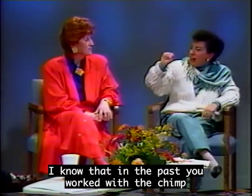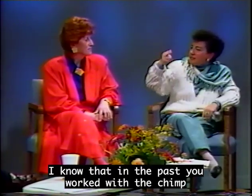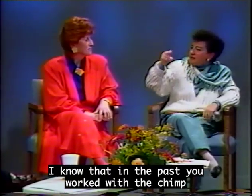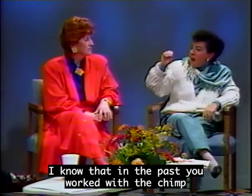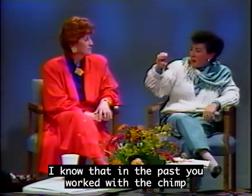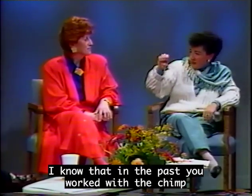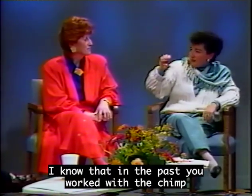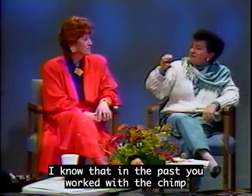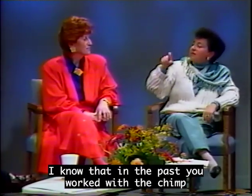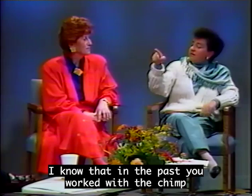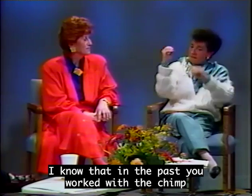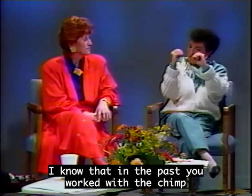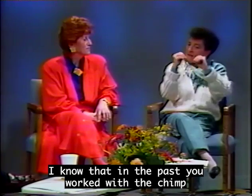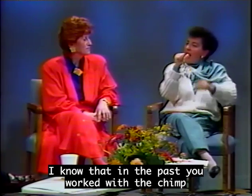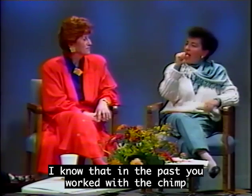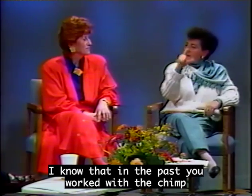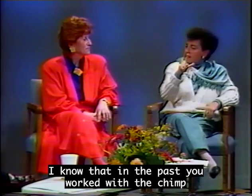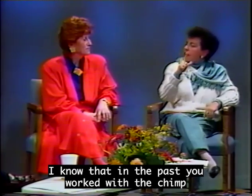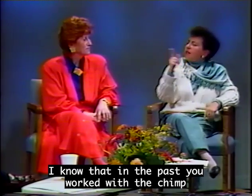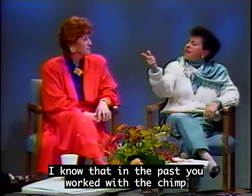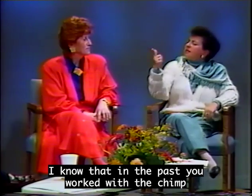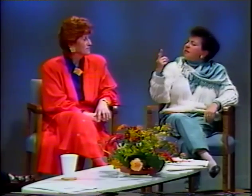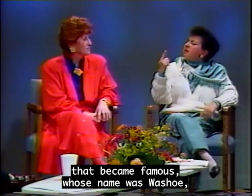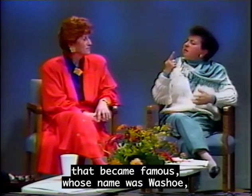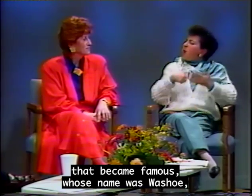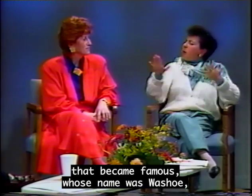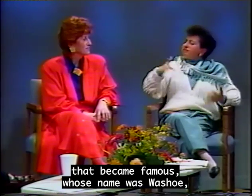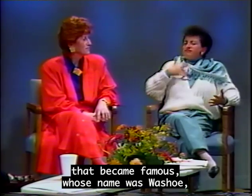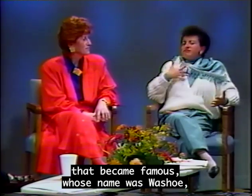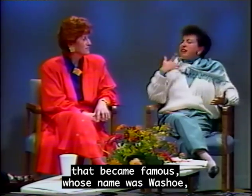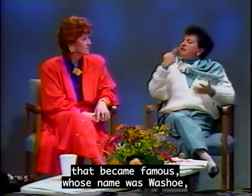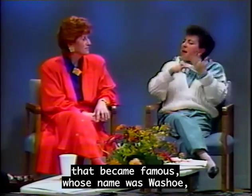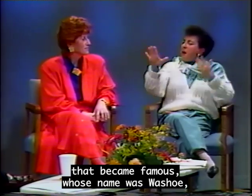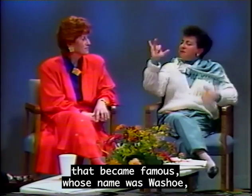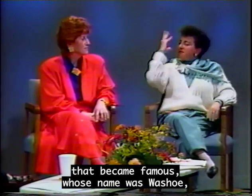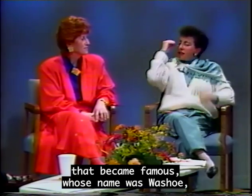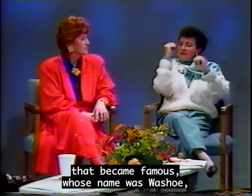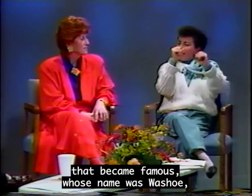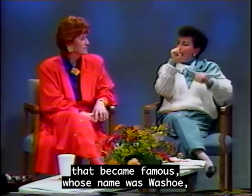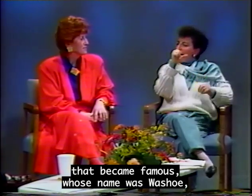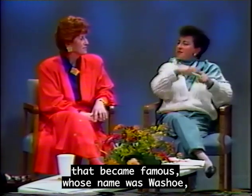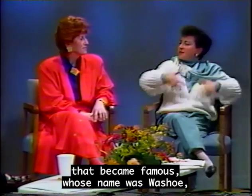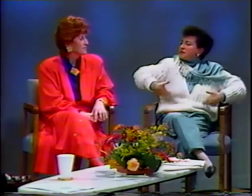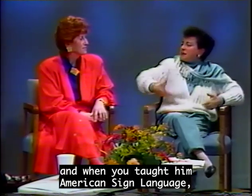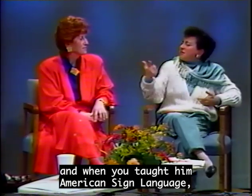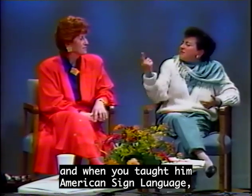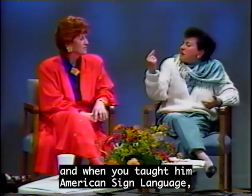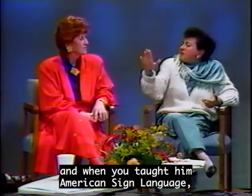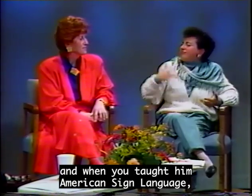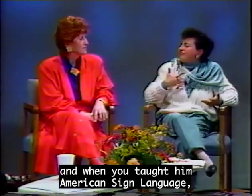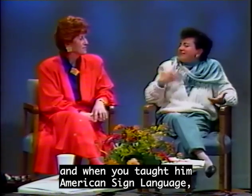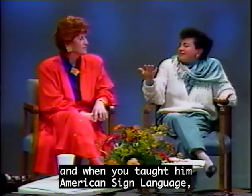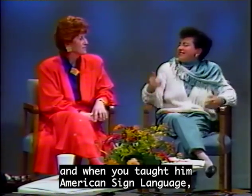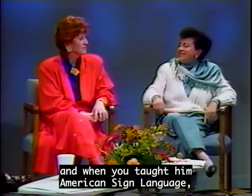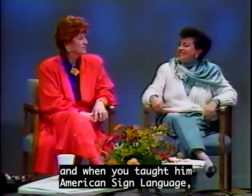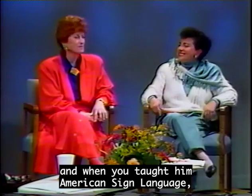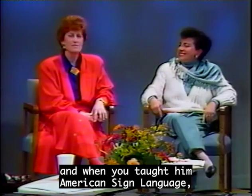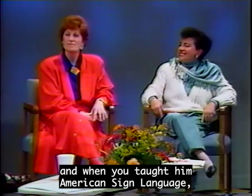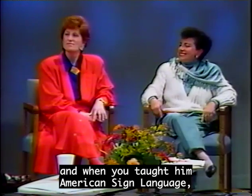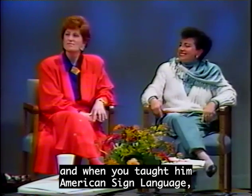I know that in the past you worked with the chimp that became famous, whose name was Washo. And when you